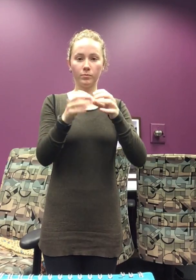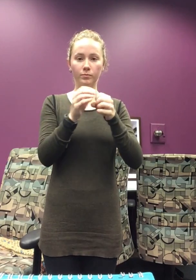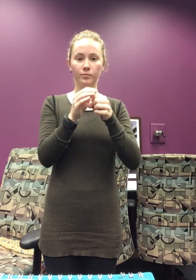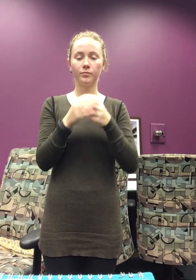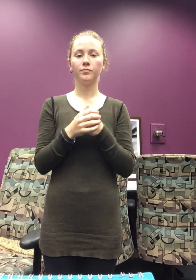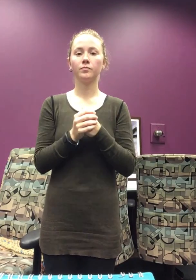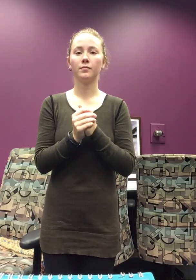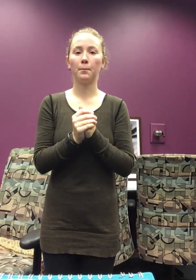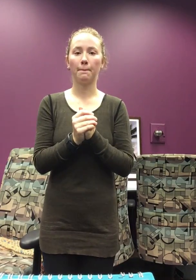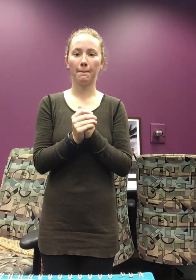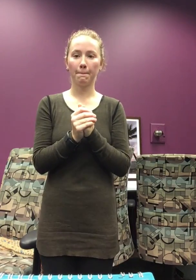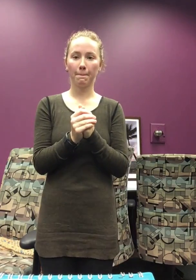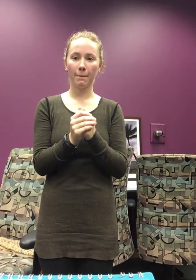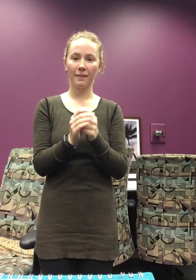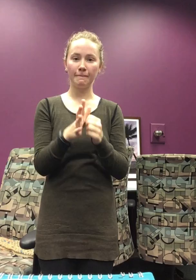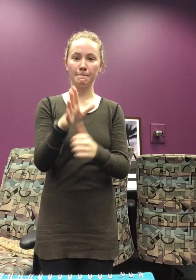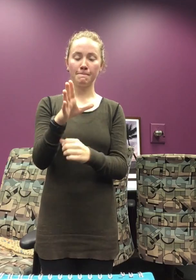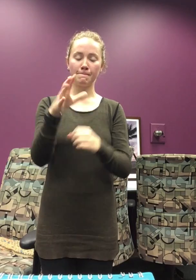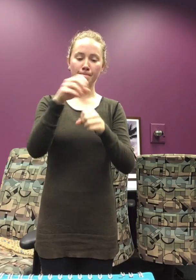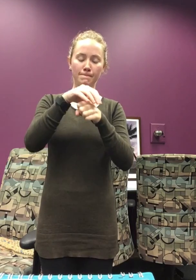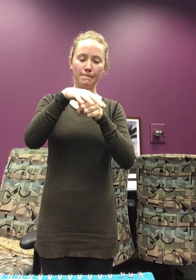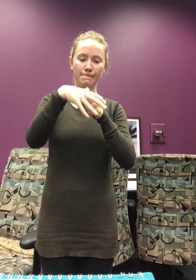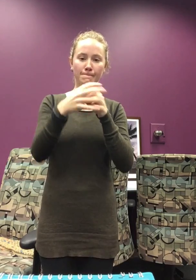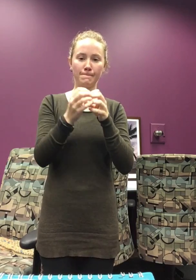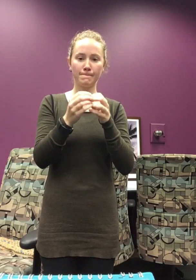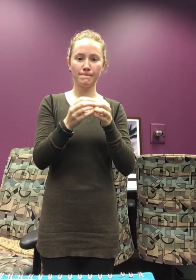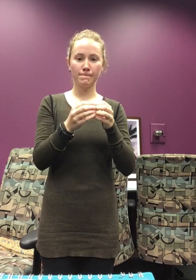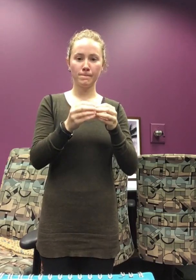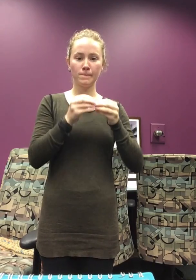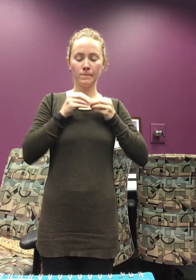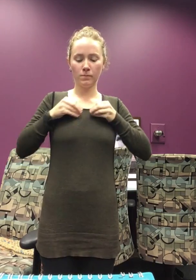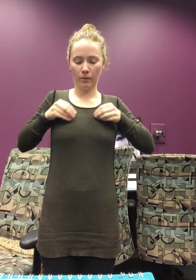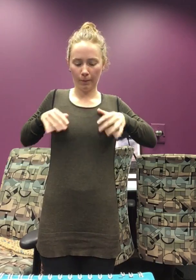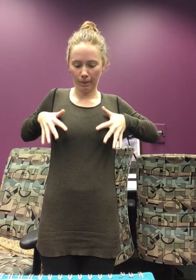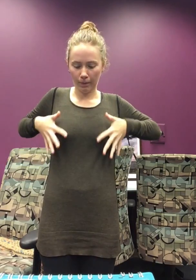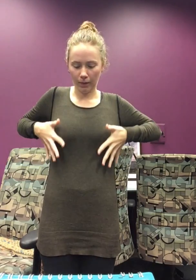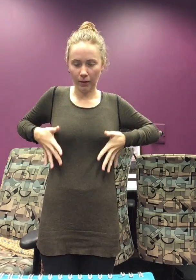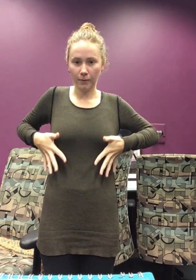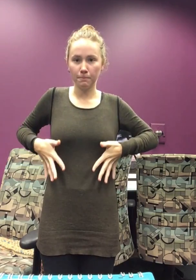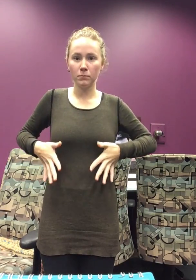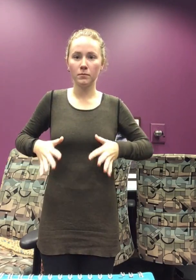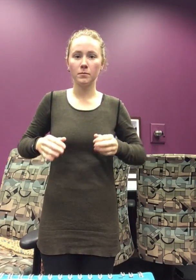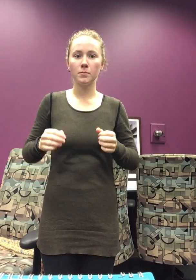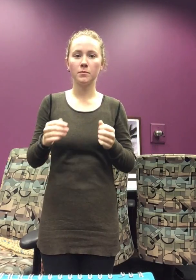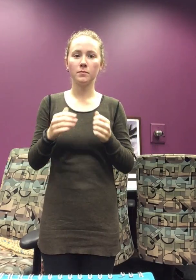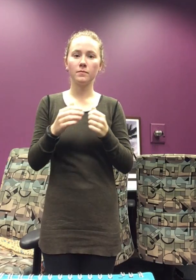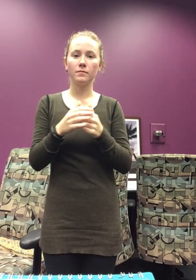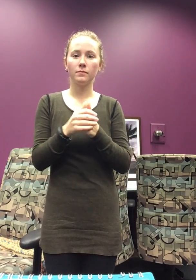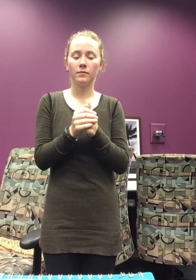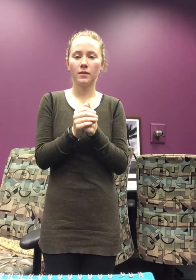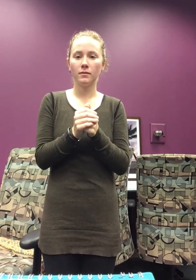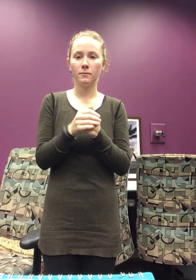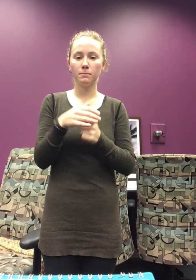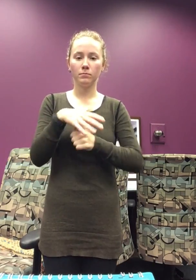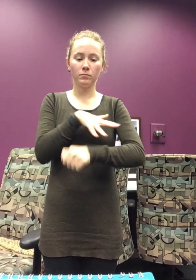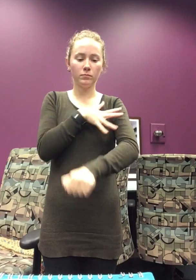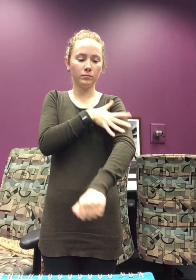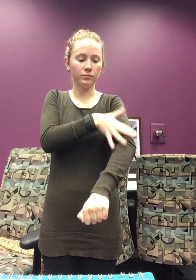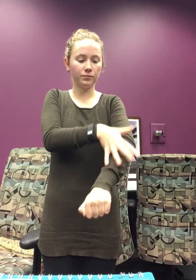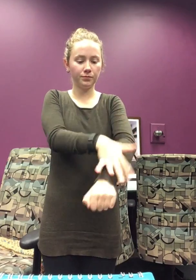capillaries, and those capillaries carry that oxygenated blood, or the blood that now has oxygen, to our body